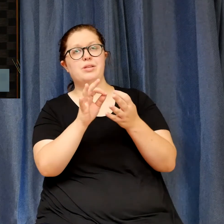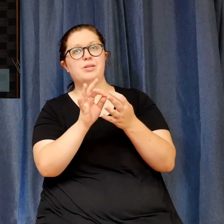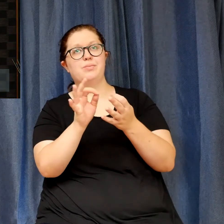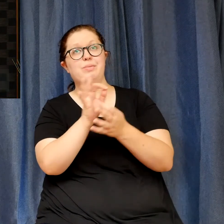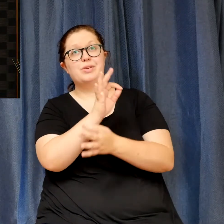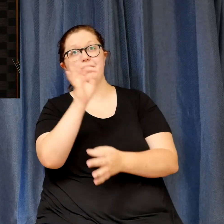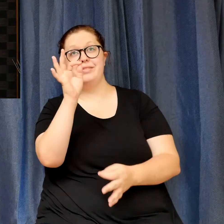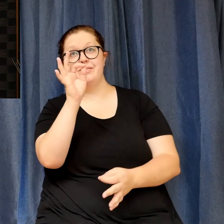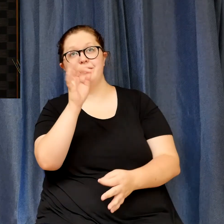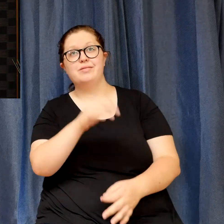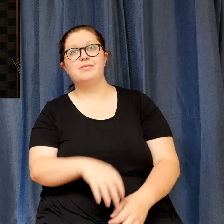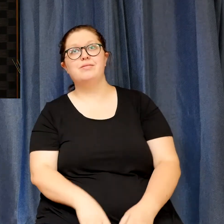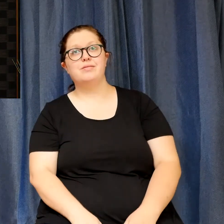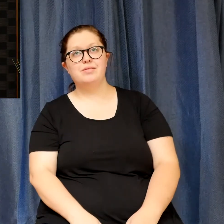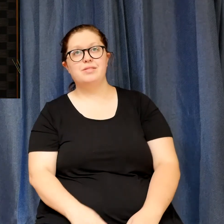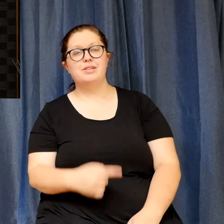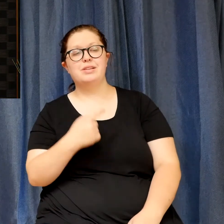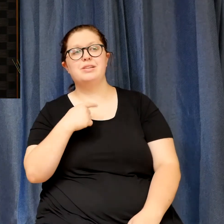one spirit.